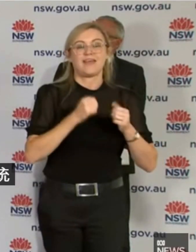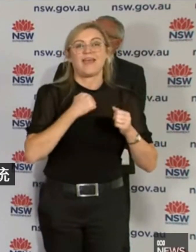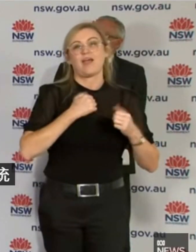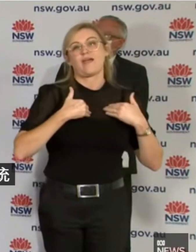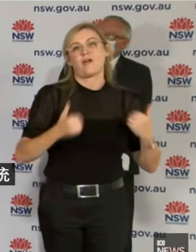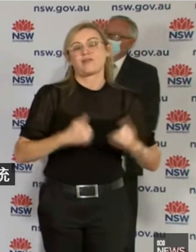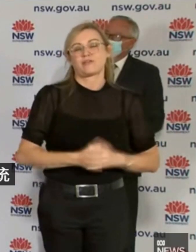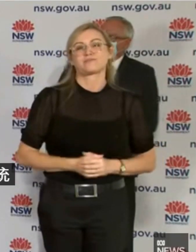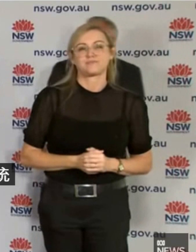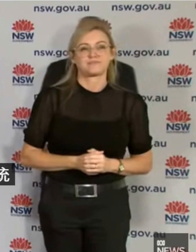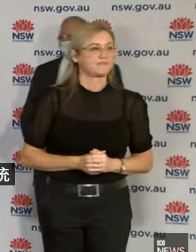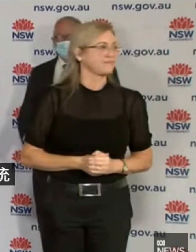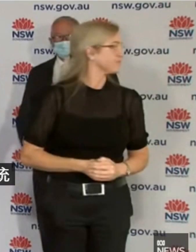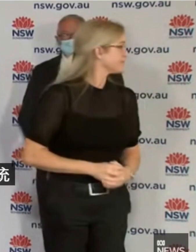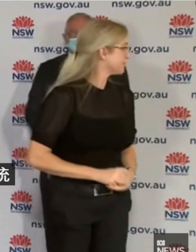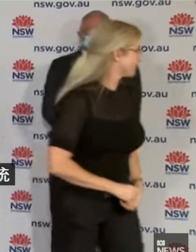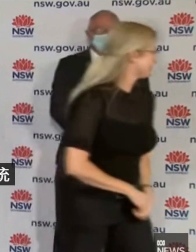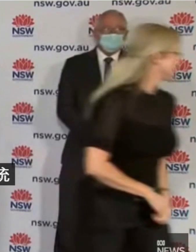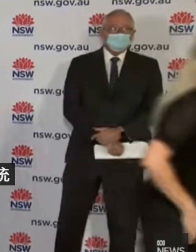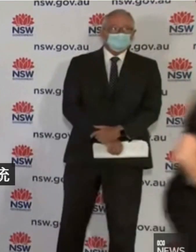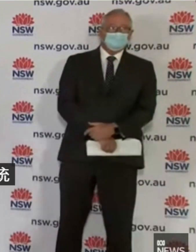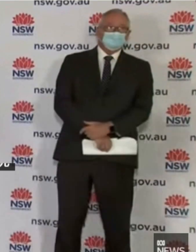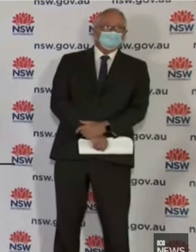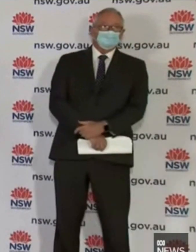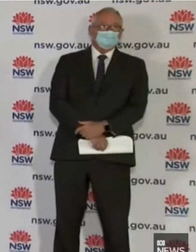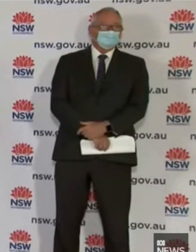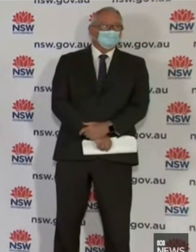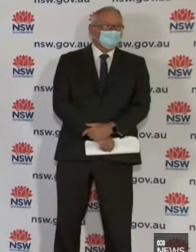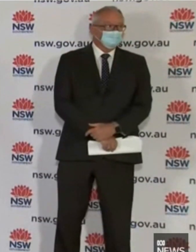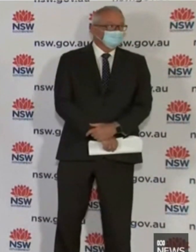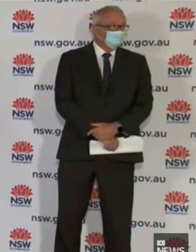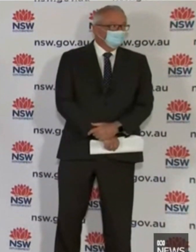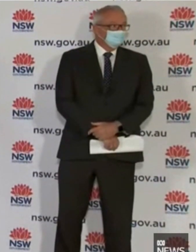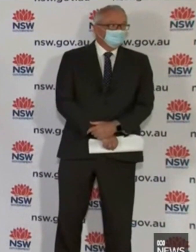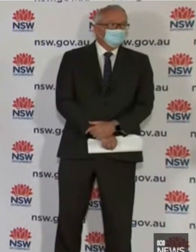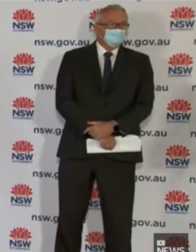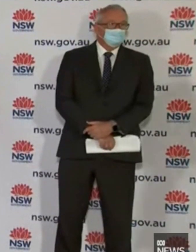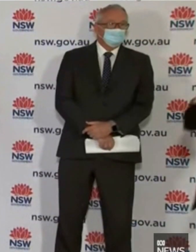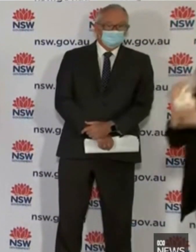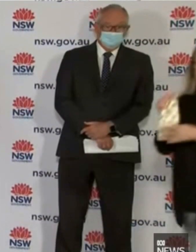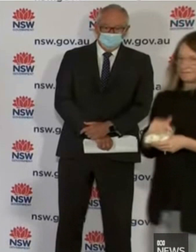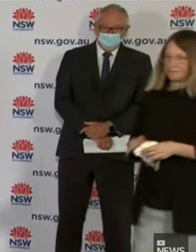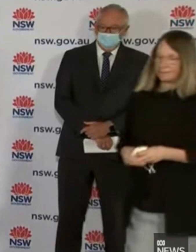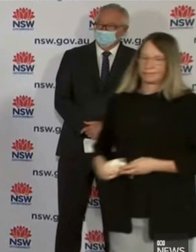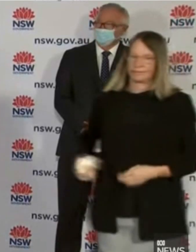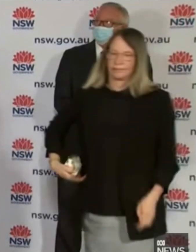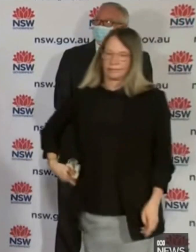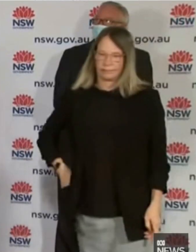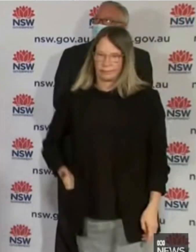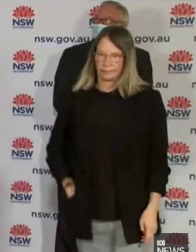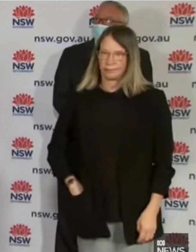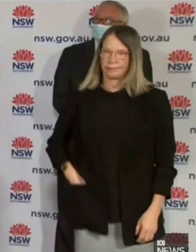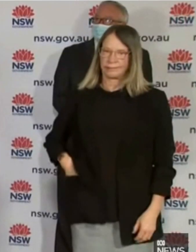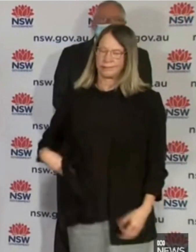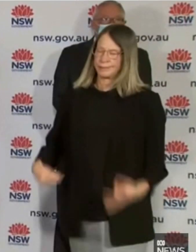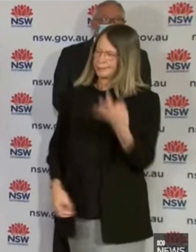you. Doctor, could I ask you quickly, just in relation to hesitant parents, obviously it's great that we've